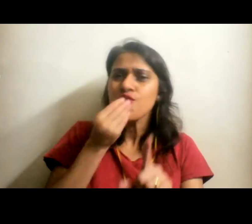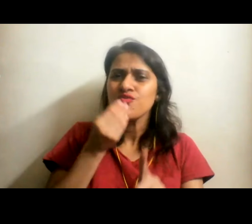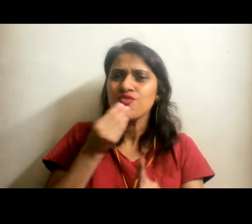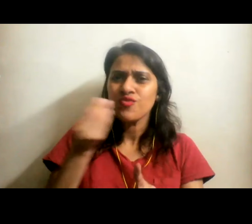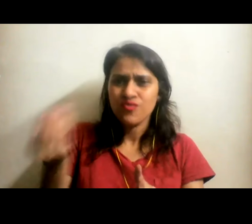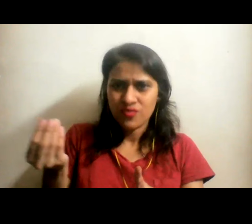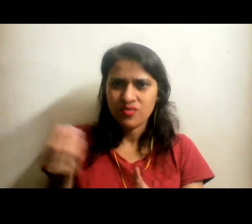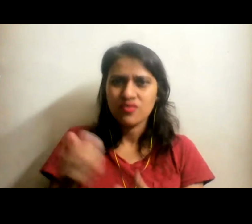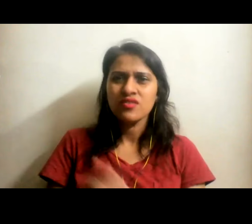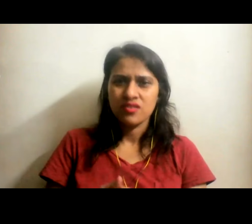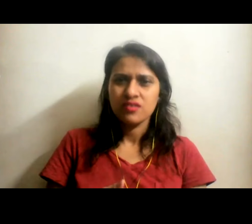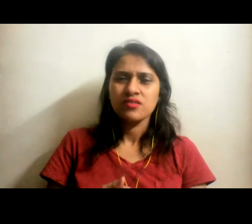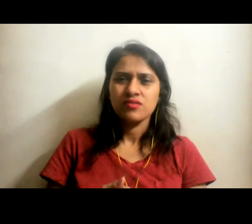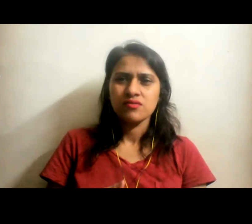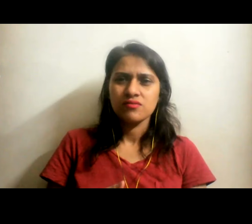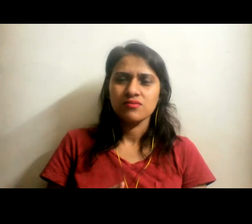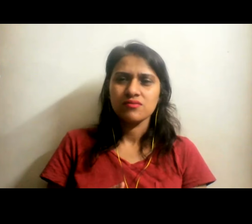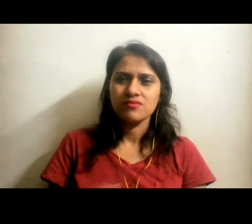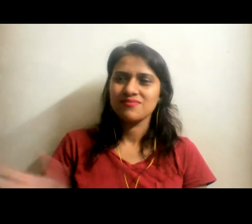observe the effect of the